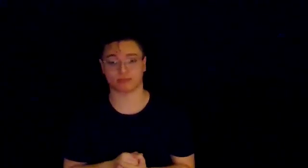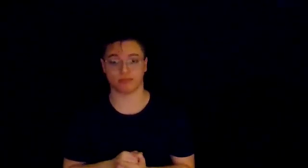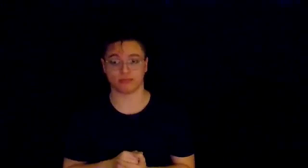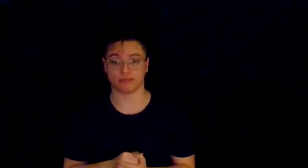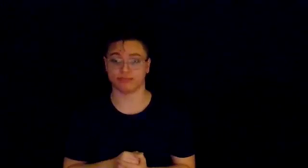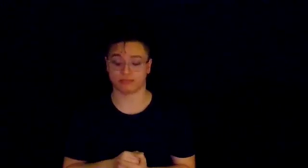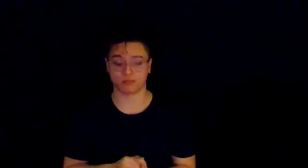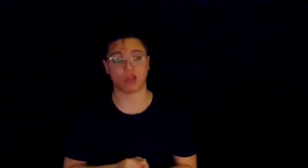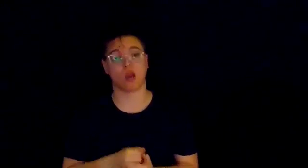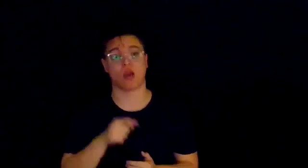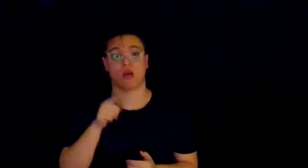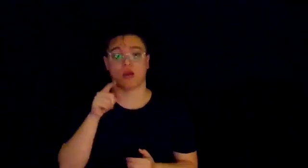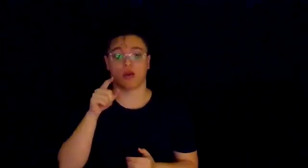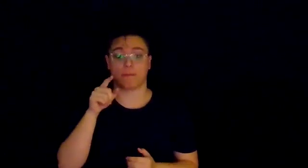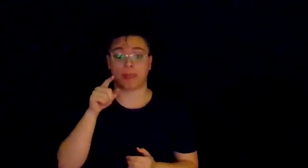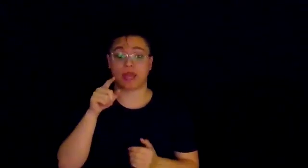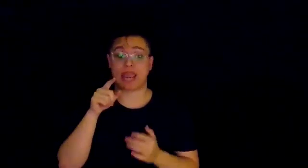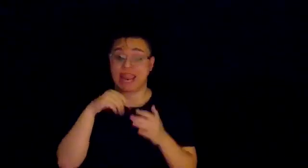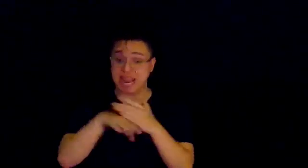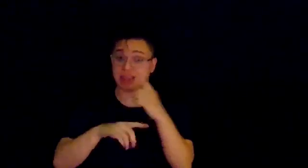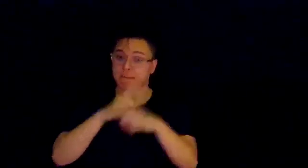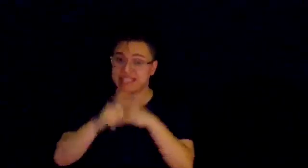through the process.